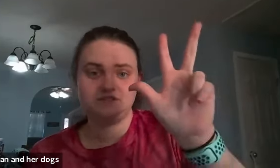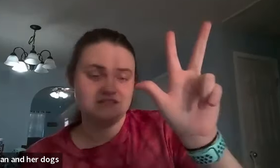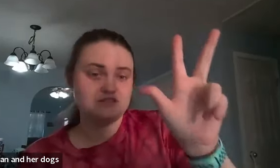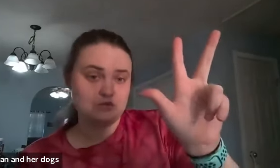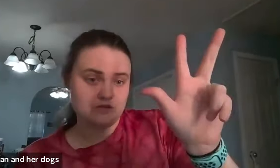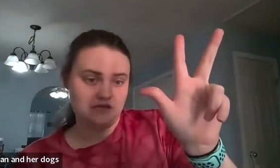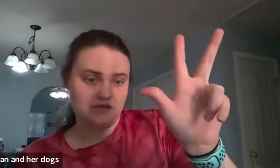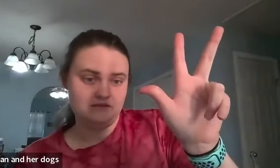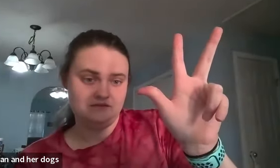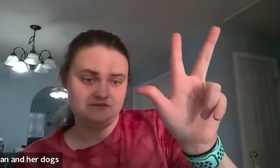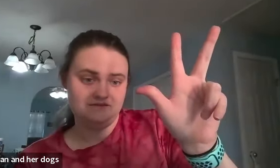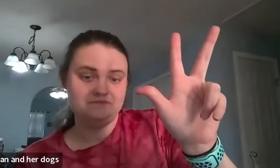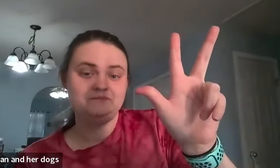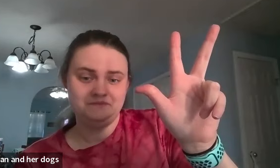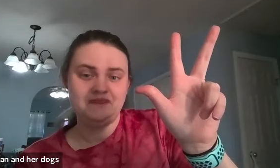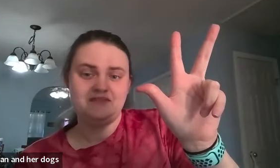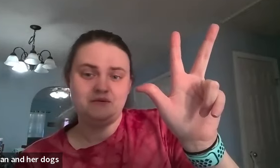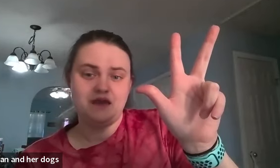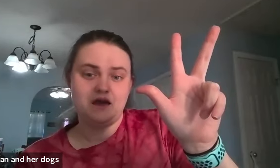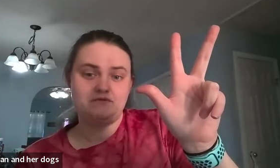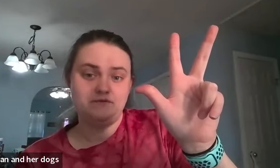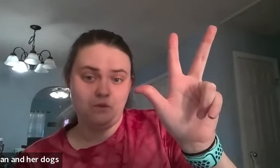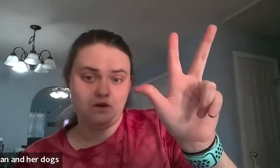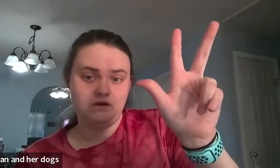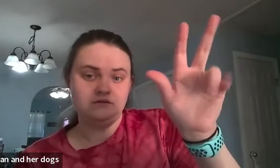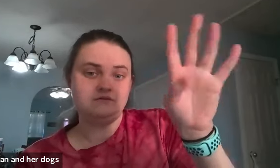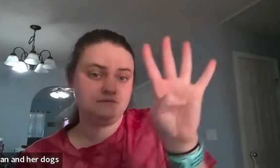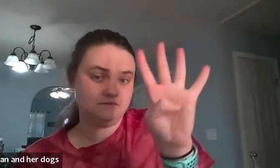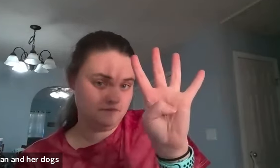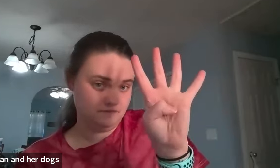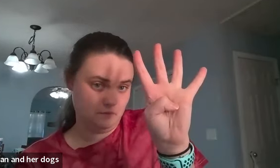this is three. Then we have four.